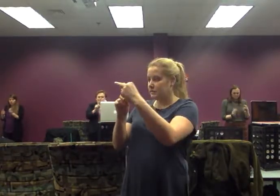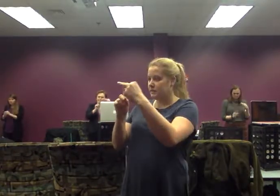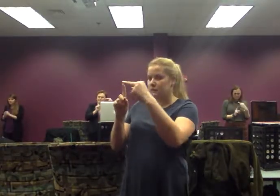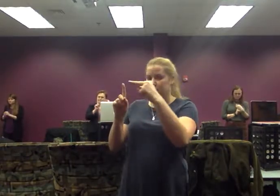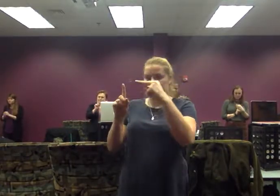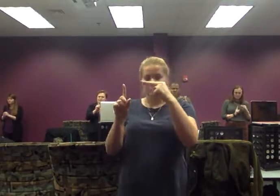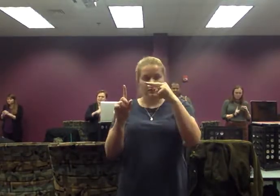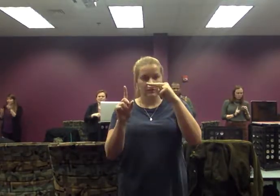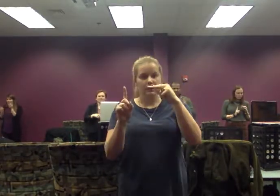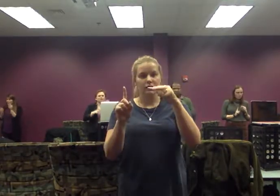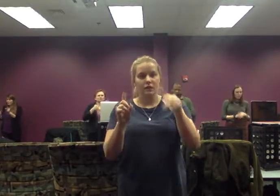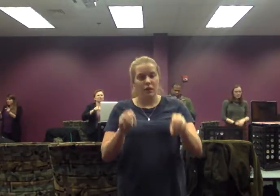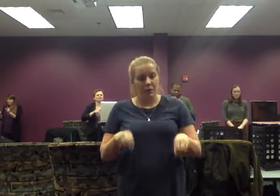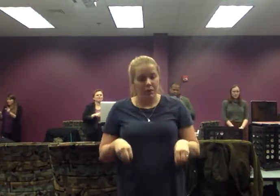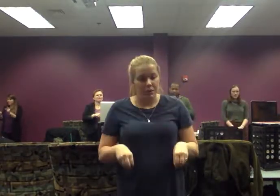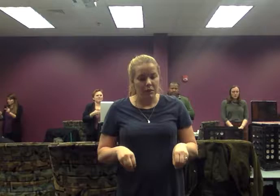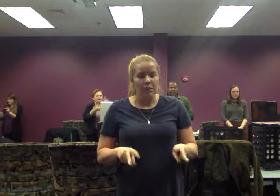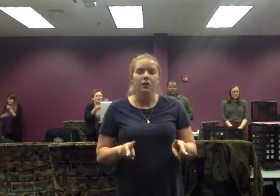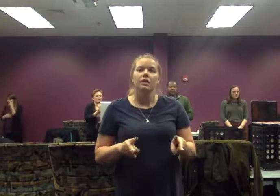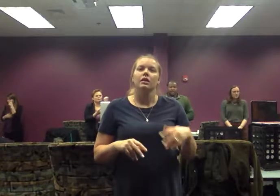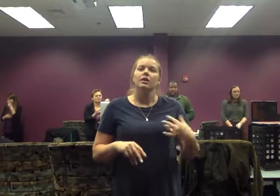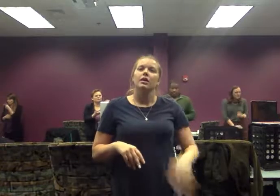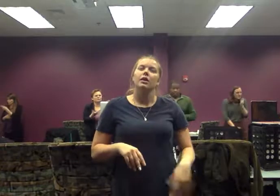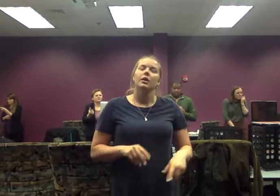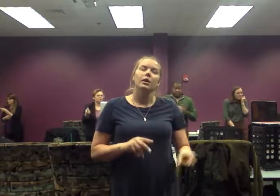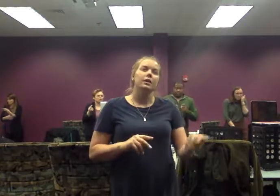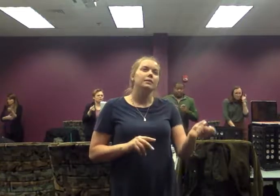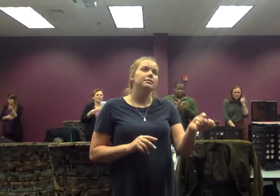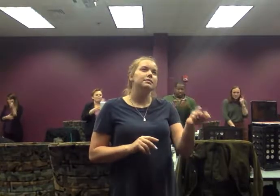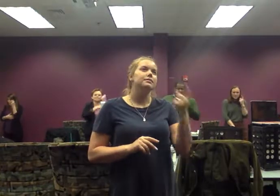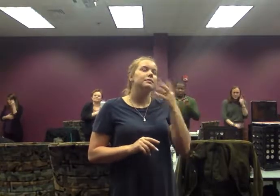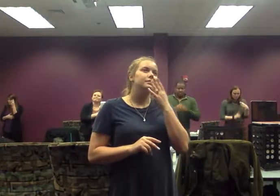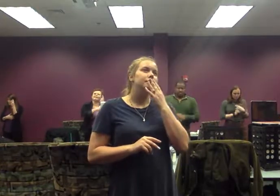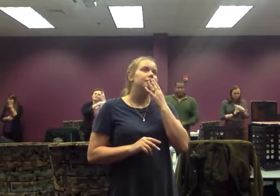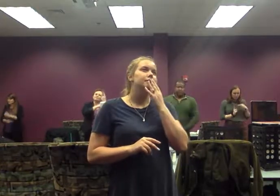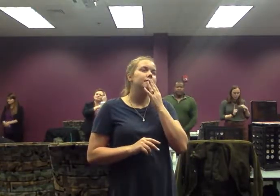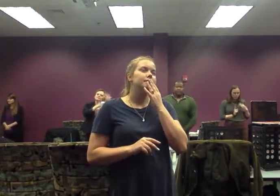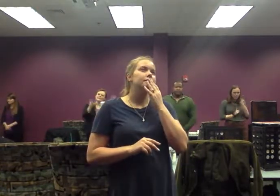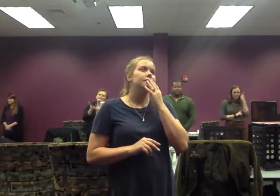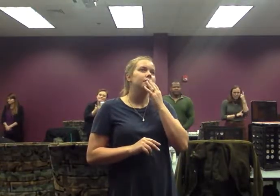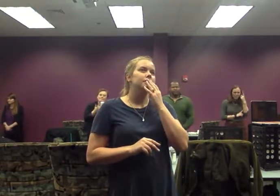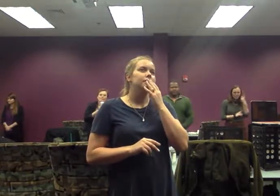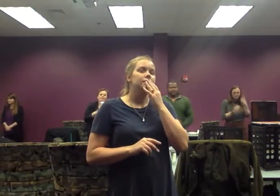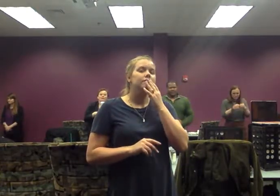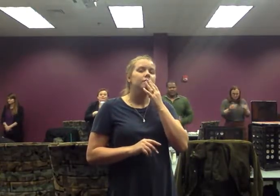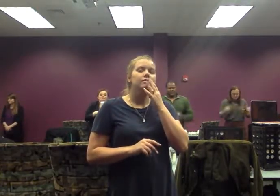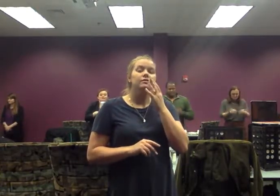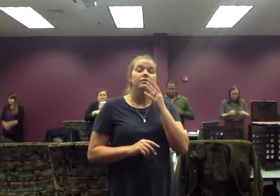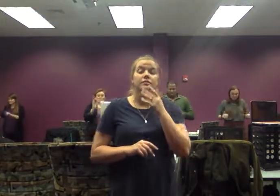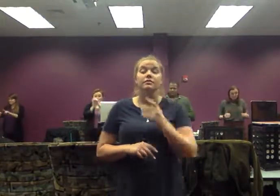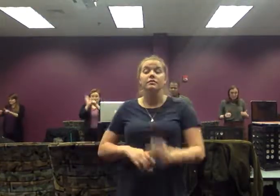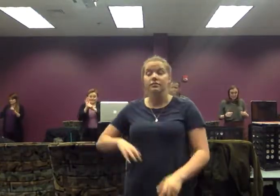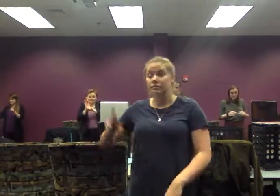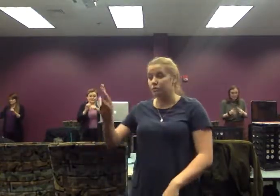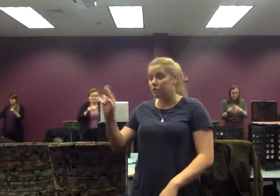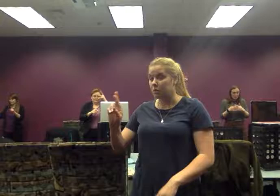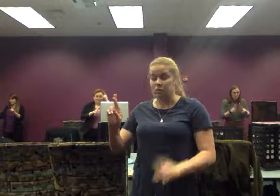opportunity to realize that the differences are important, that the